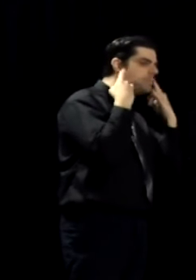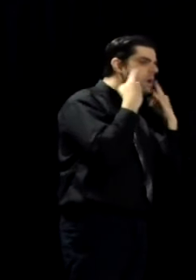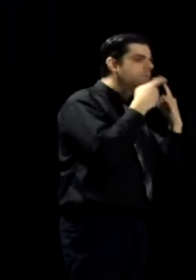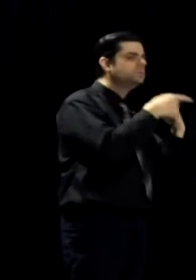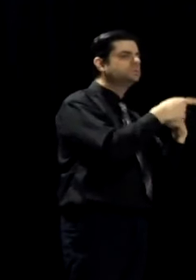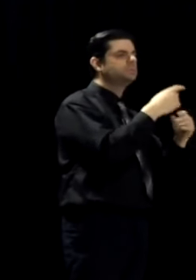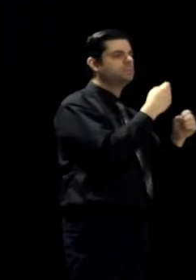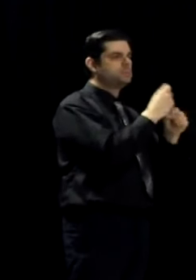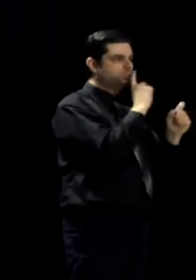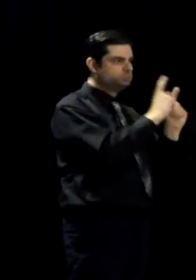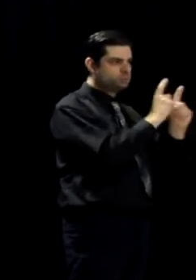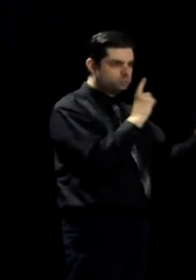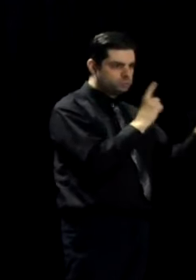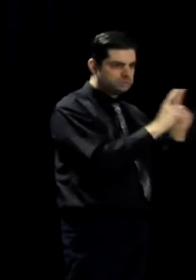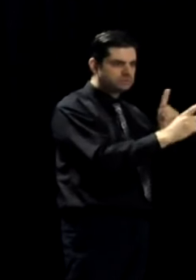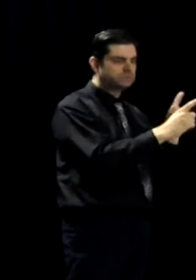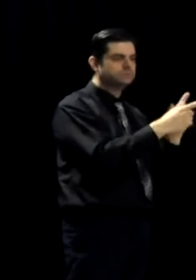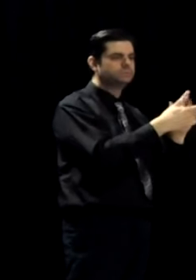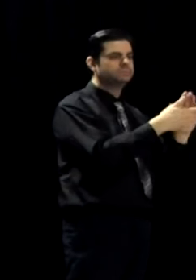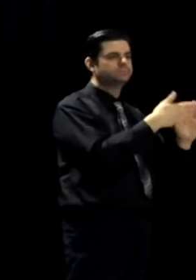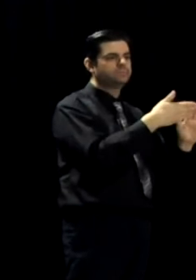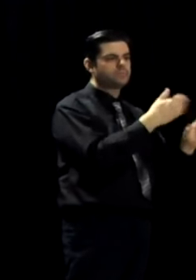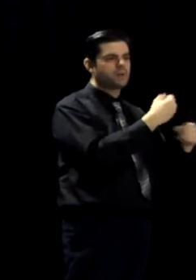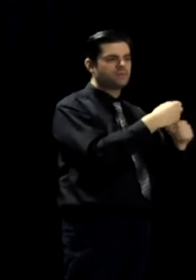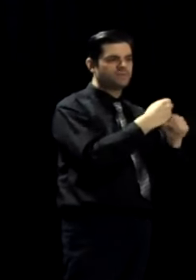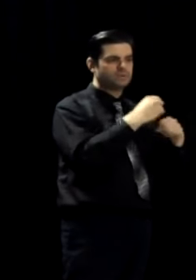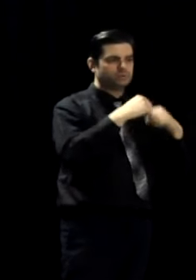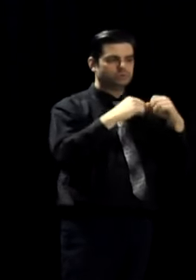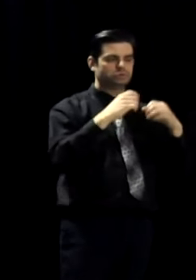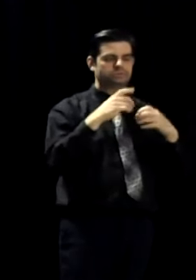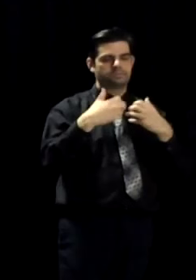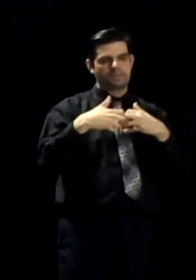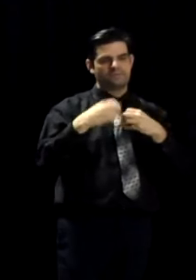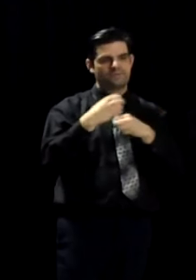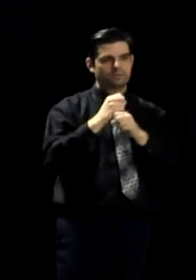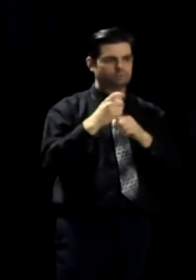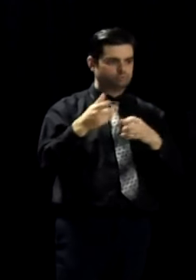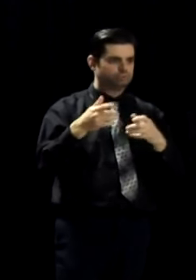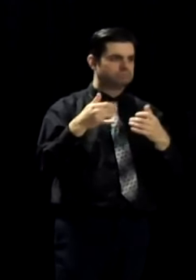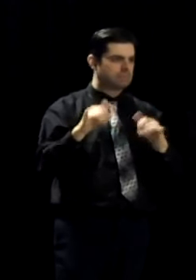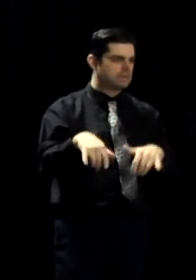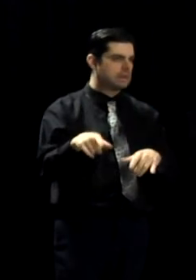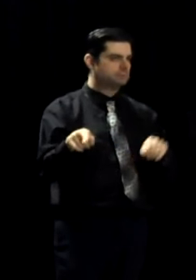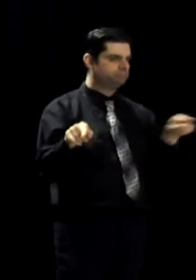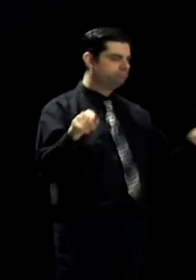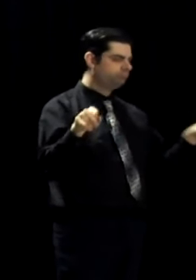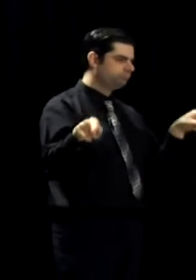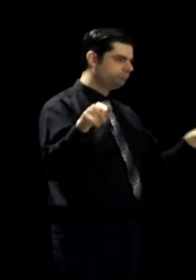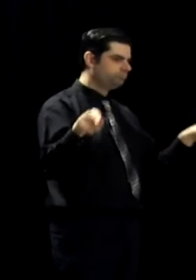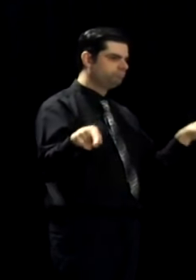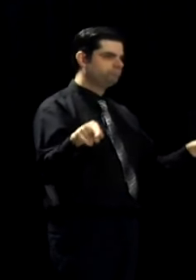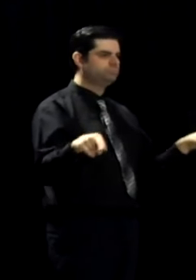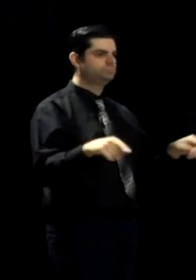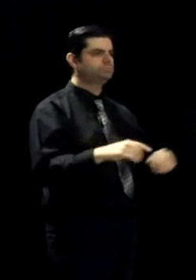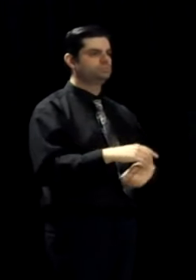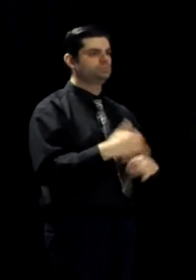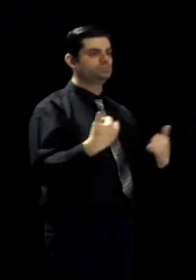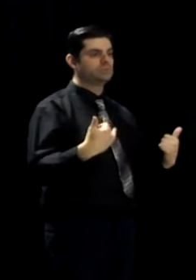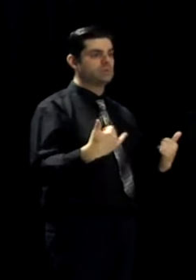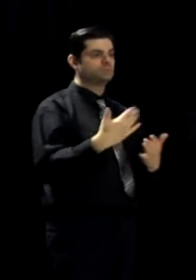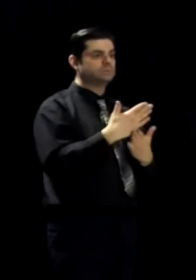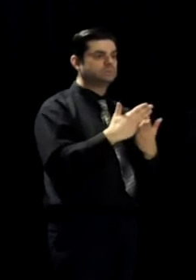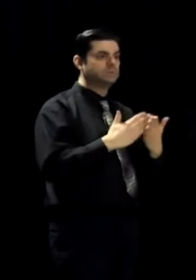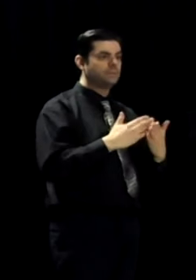Manufacturing, and somebody sent me an email, some construction is going on, some manufacturing is going on, not all of it. But that